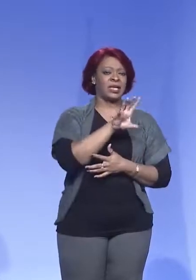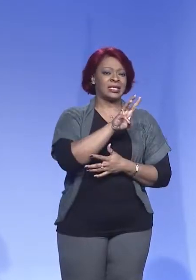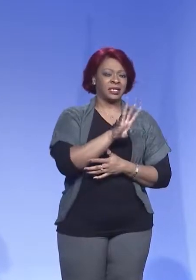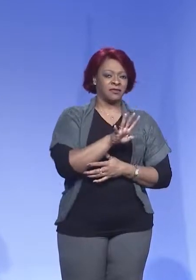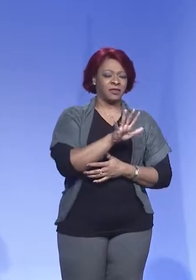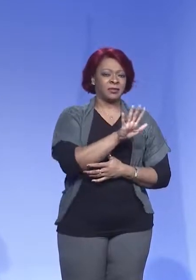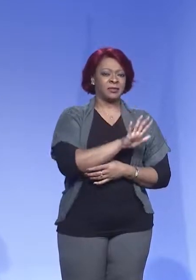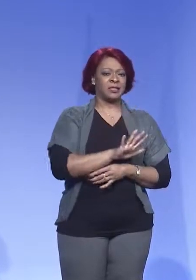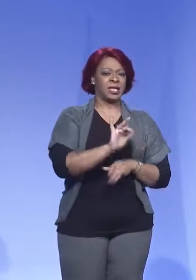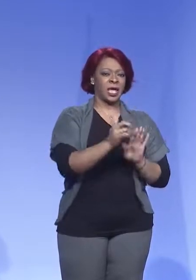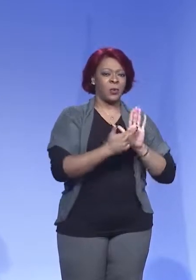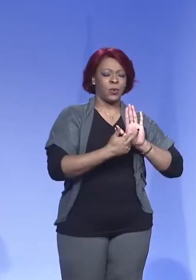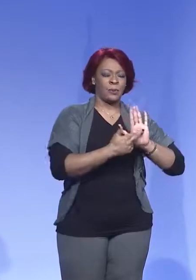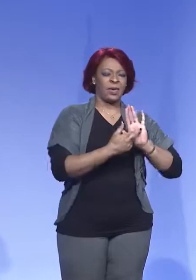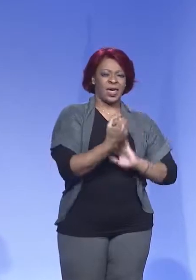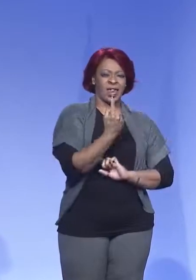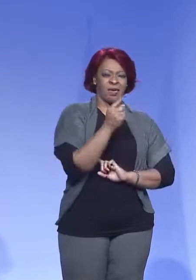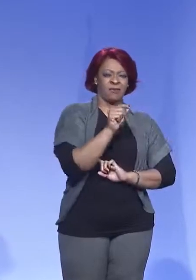1,564, which represents